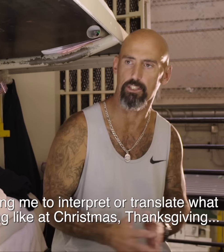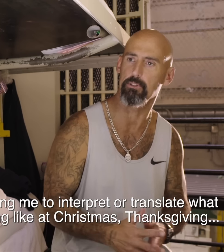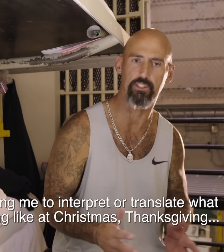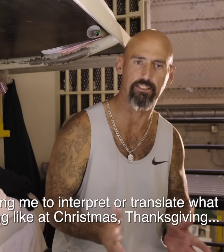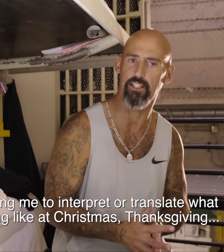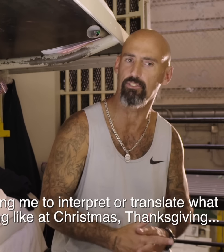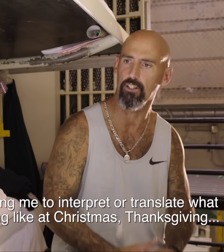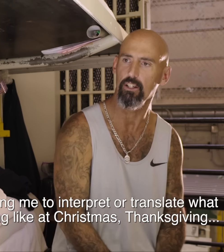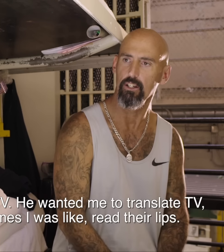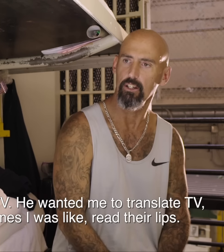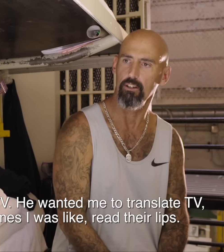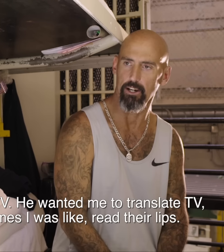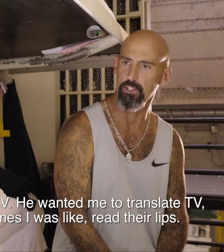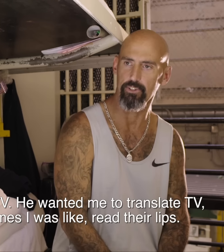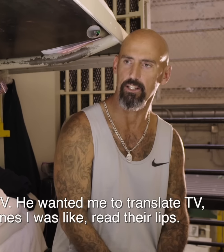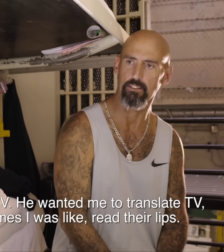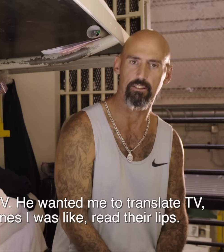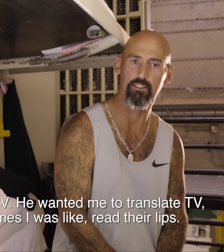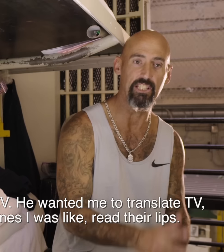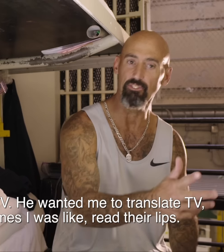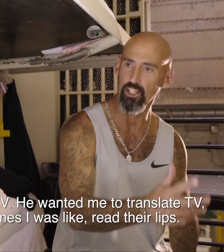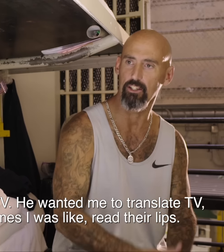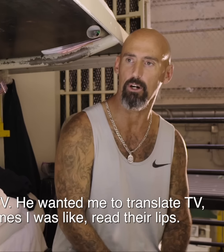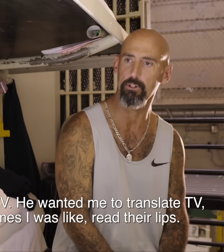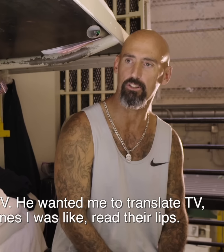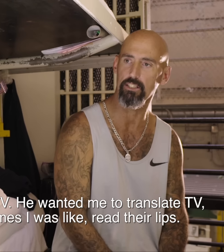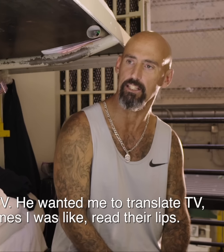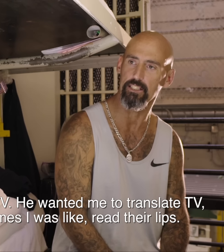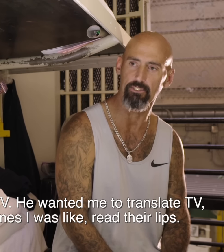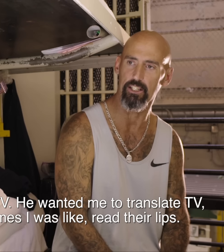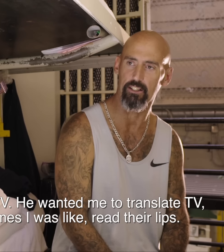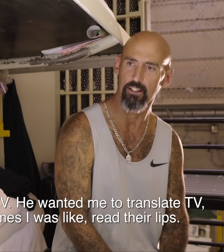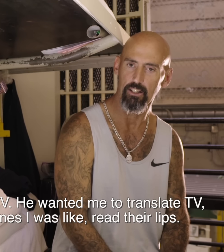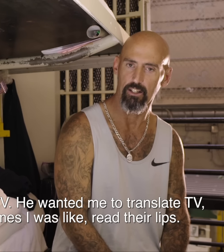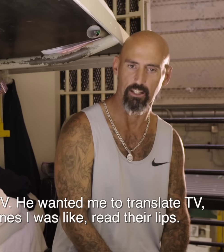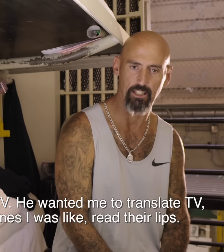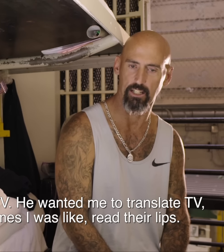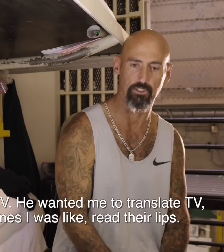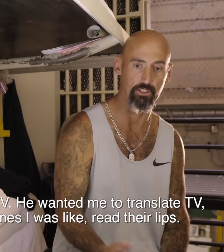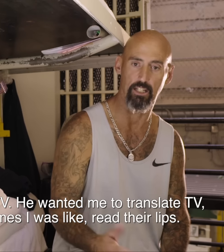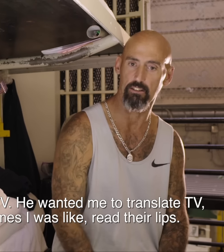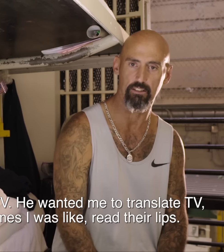Christmas, Thanksgiving, family events, TV. He wanted me to translate TV, and a lot of times it was like,